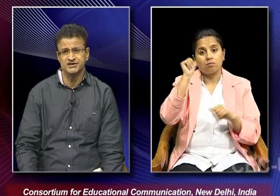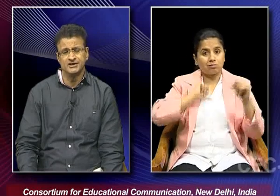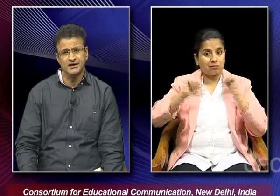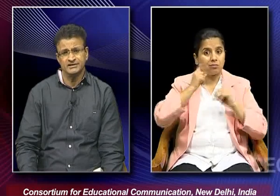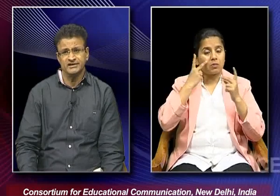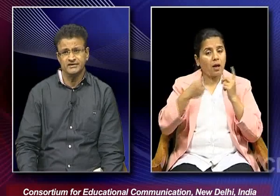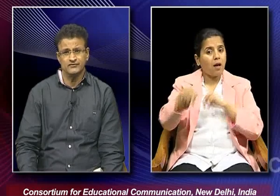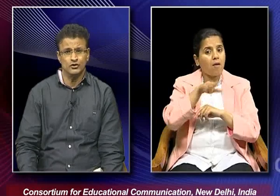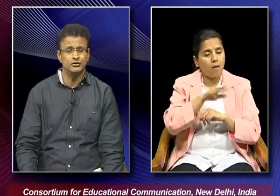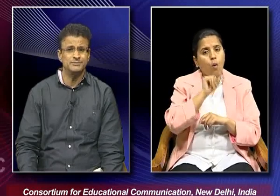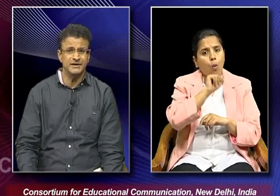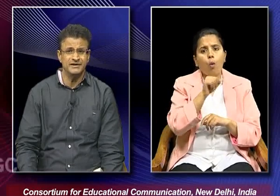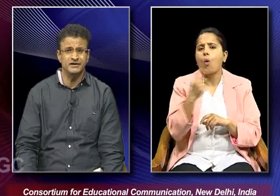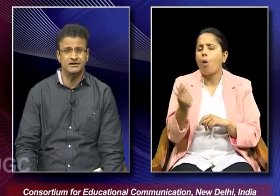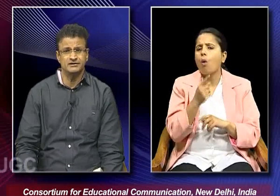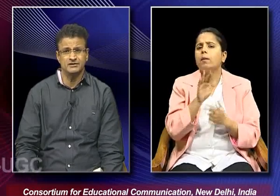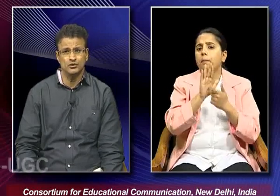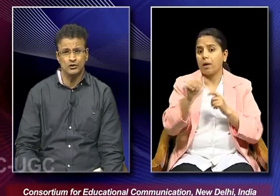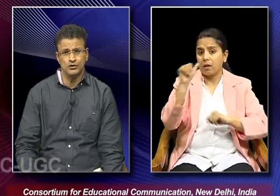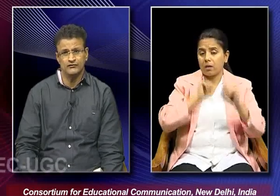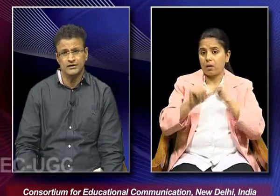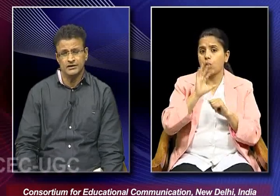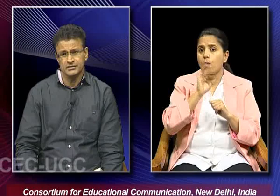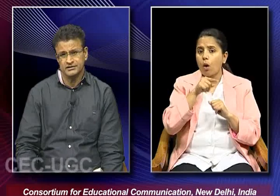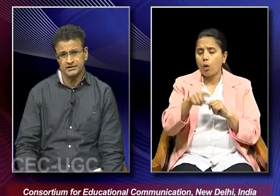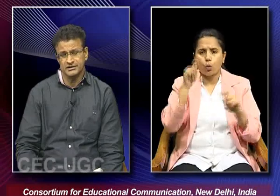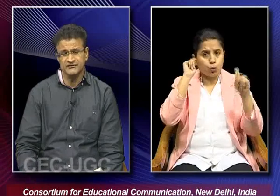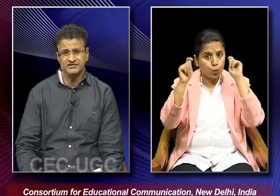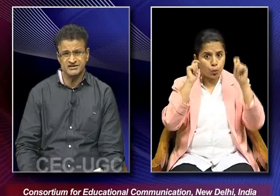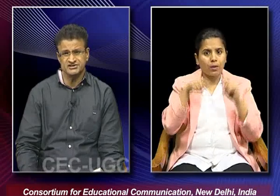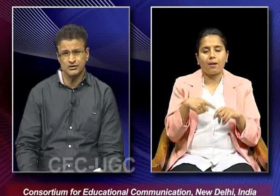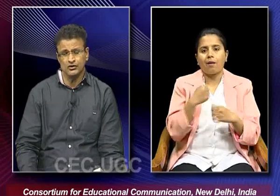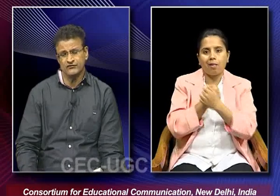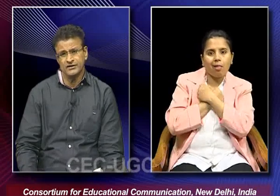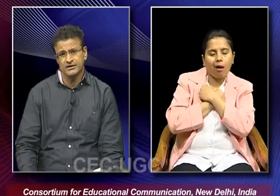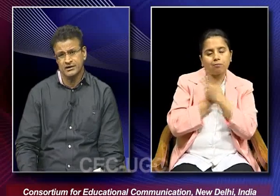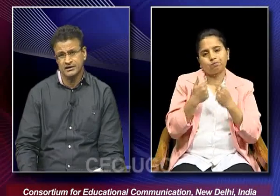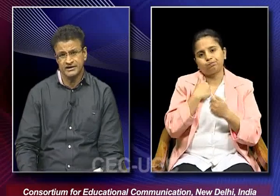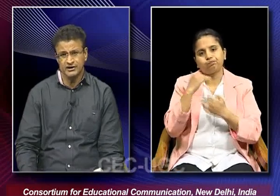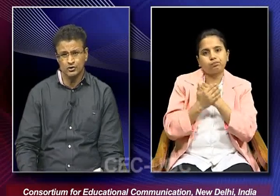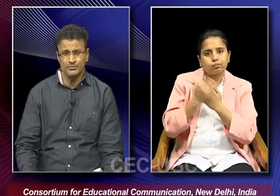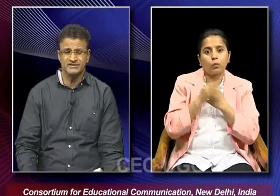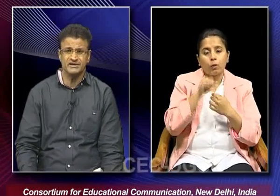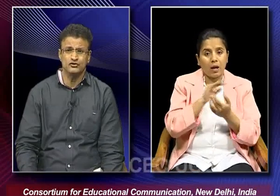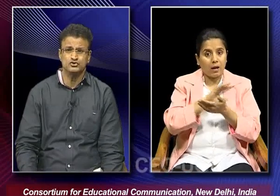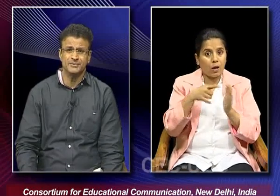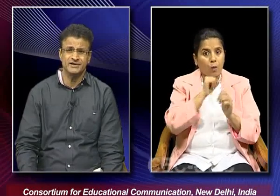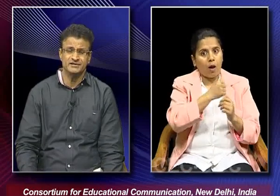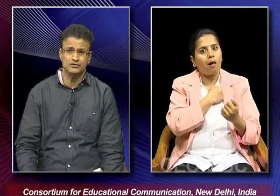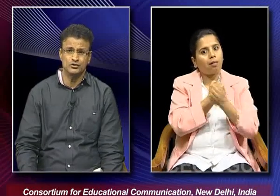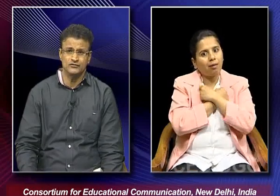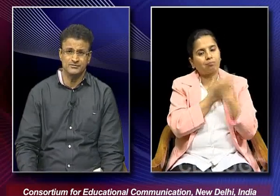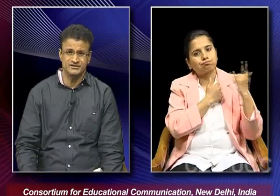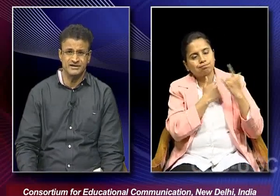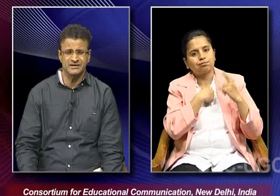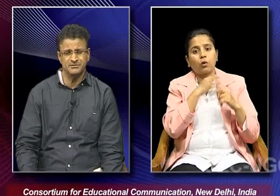yesteryears, they have not only played the role of the love interest of the hero, but they have also played the